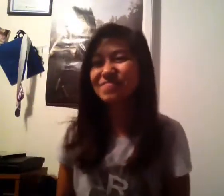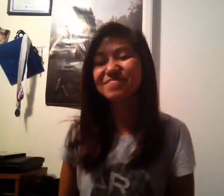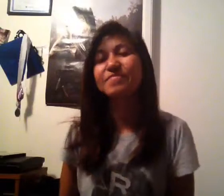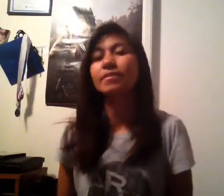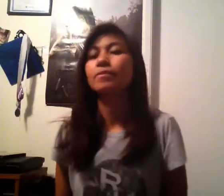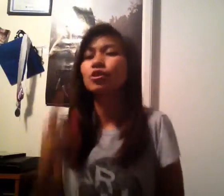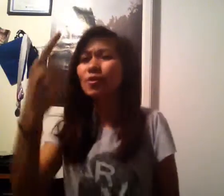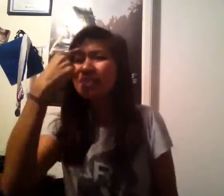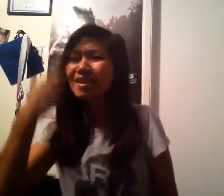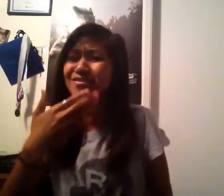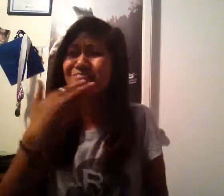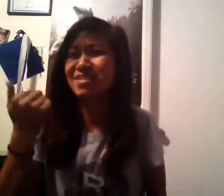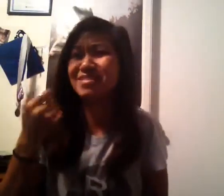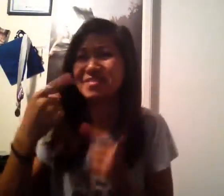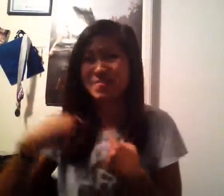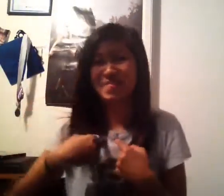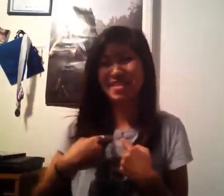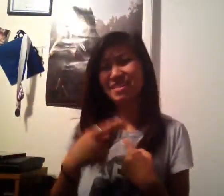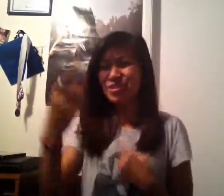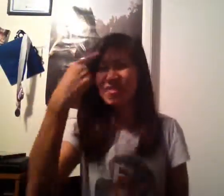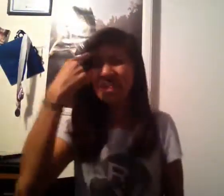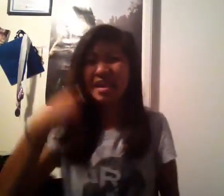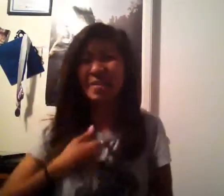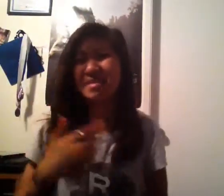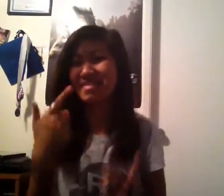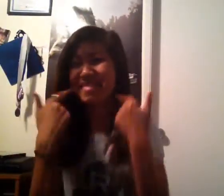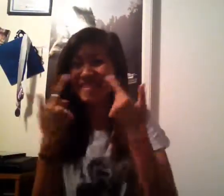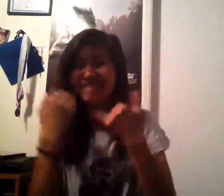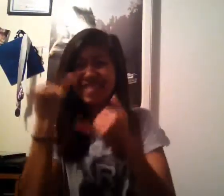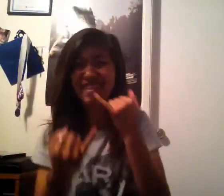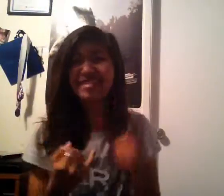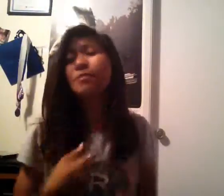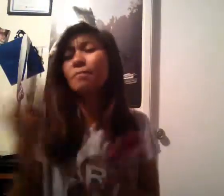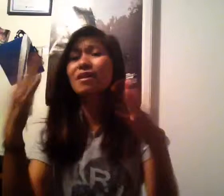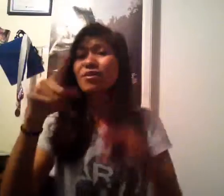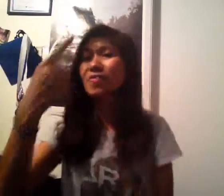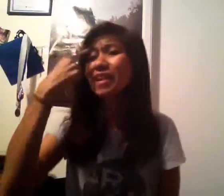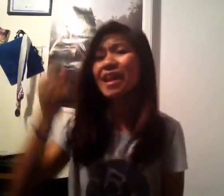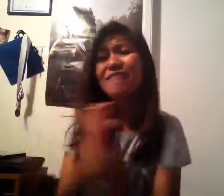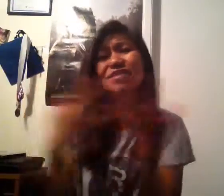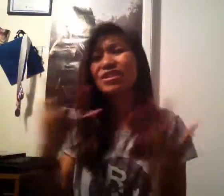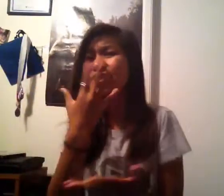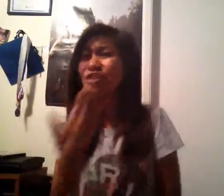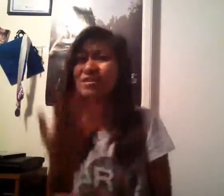You think you got the best of me, think you've had the last laugh, bet you think that everything good is gone.